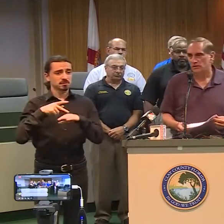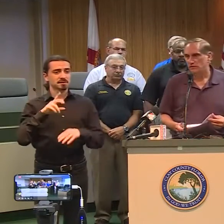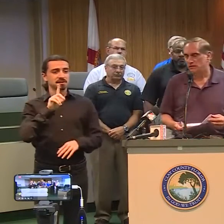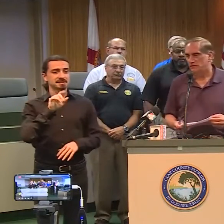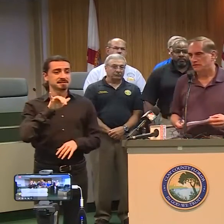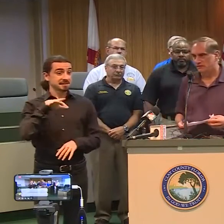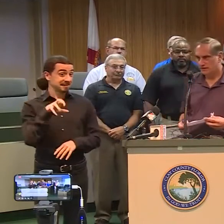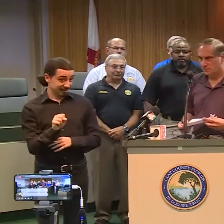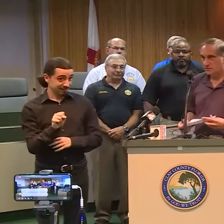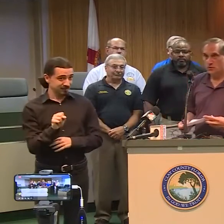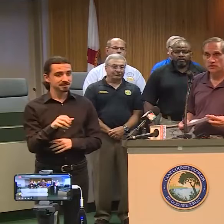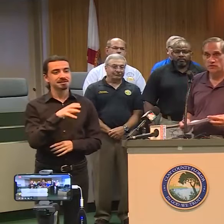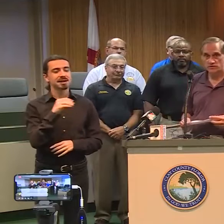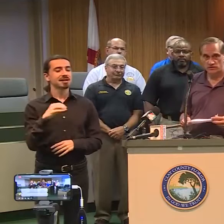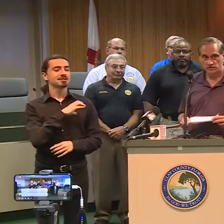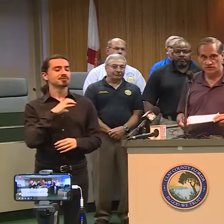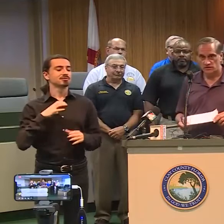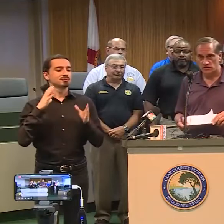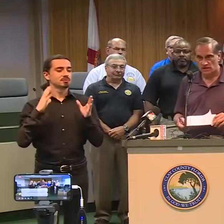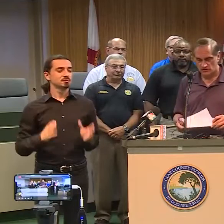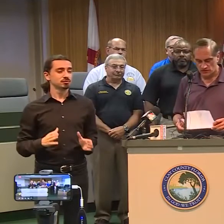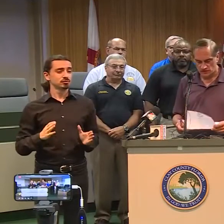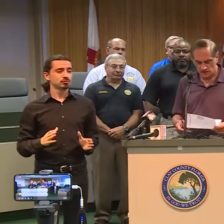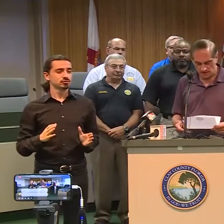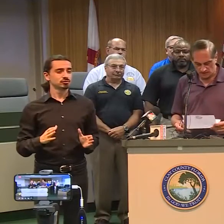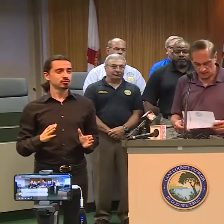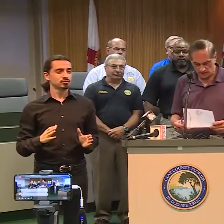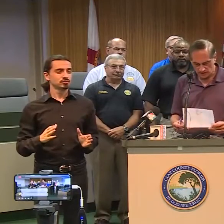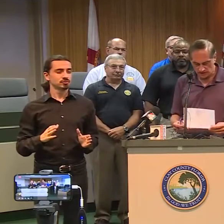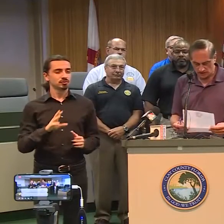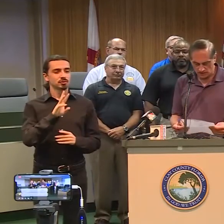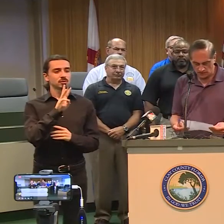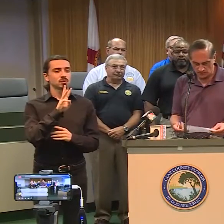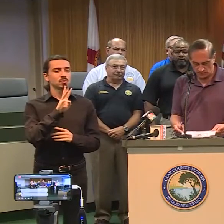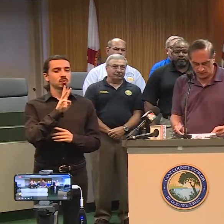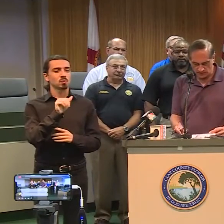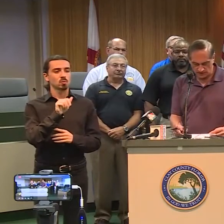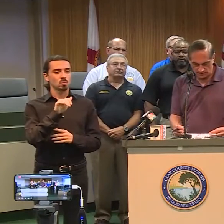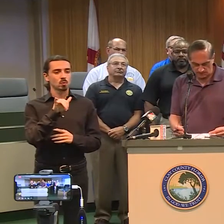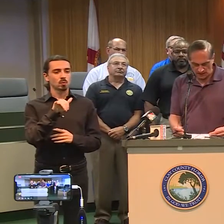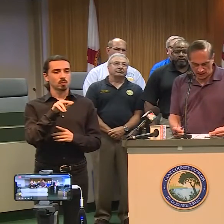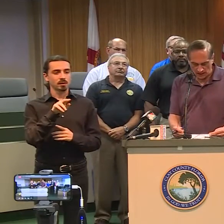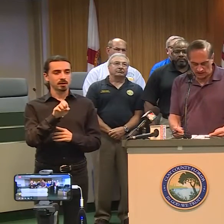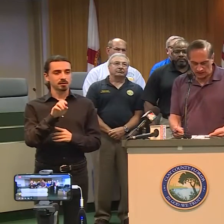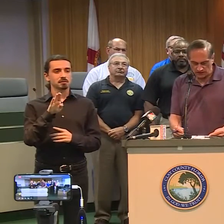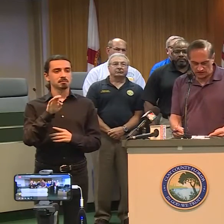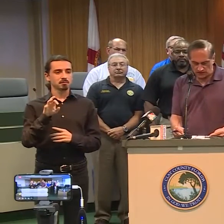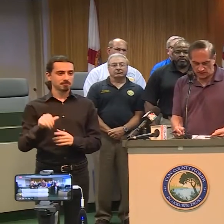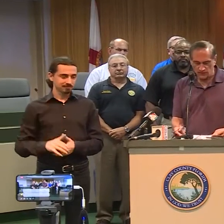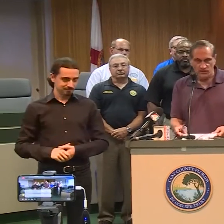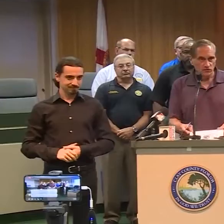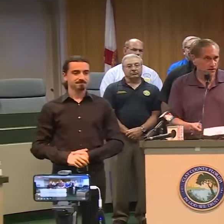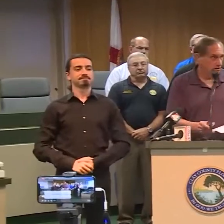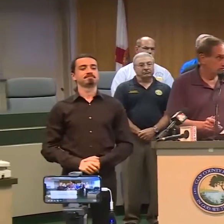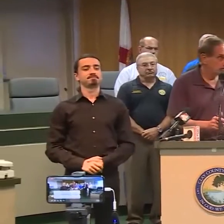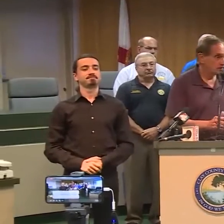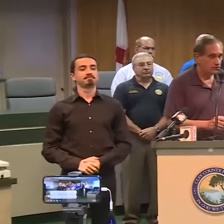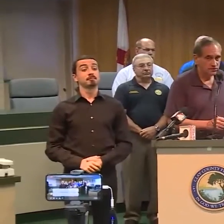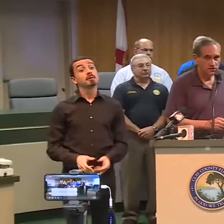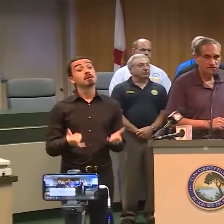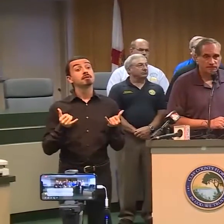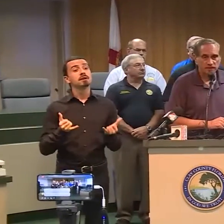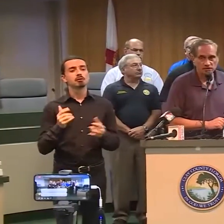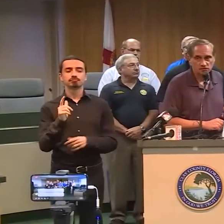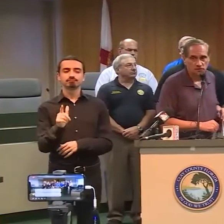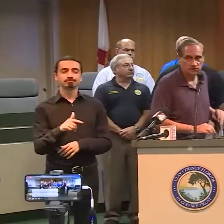Bola, all available for questions and answers after we get a little bit further into this. Now let's hear from Darrell Daniels,